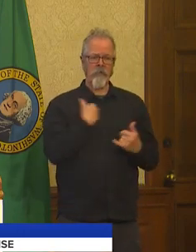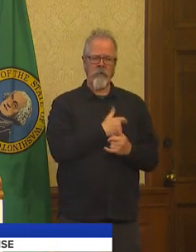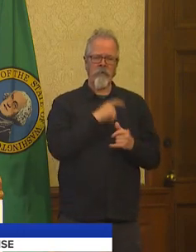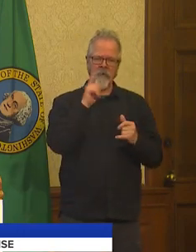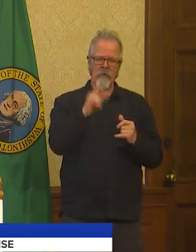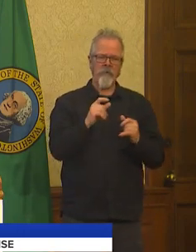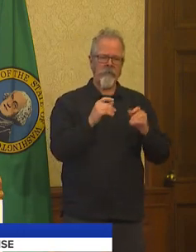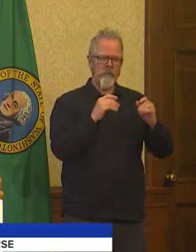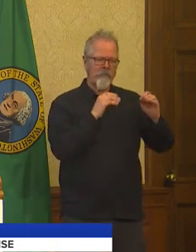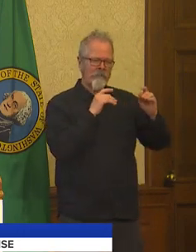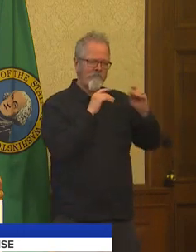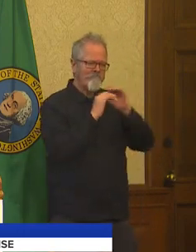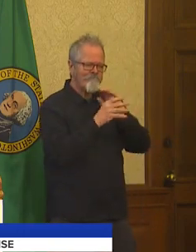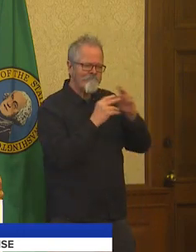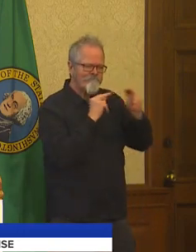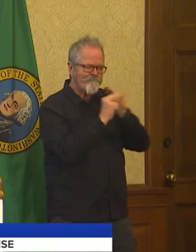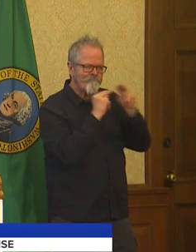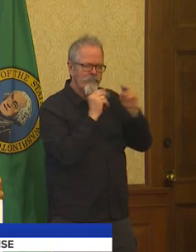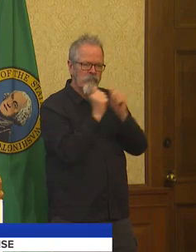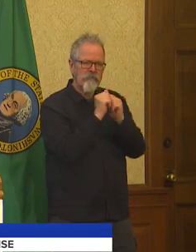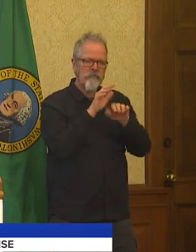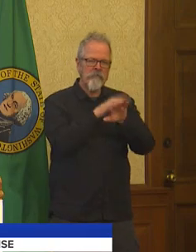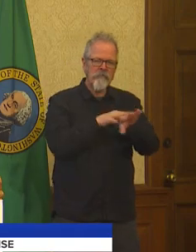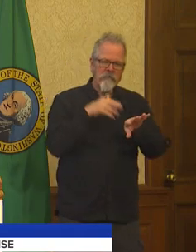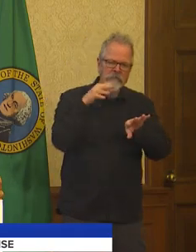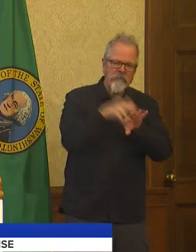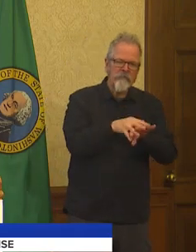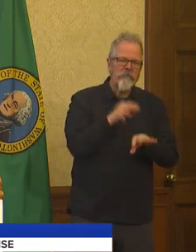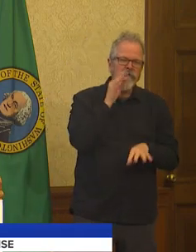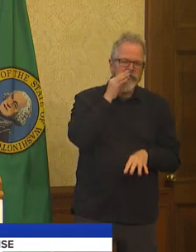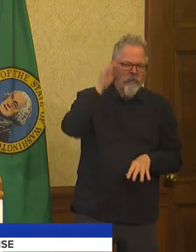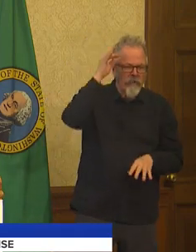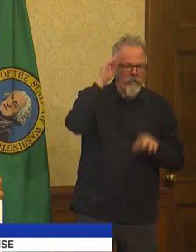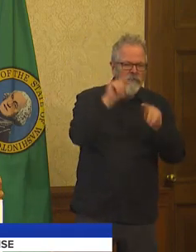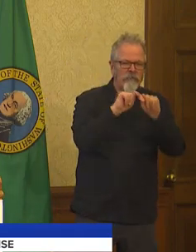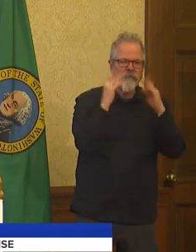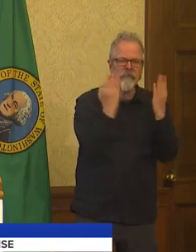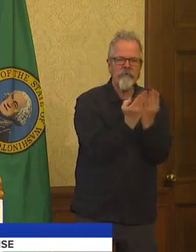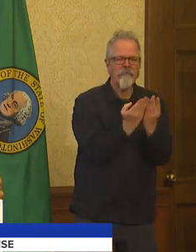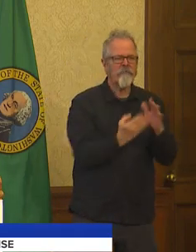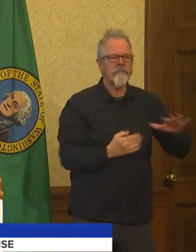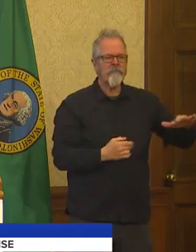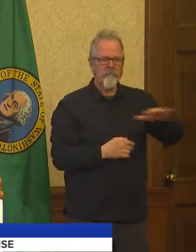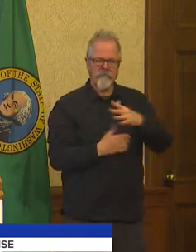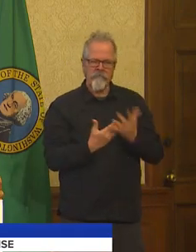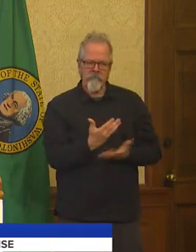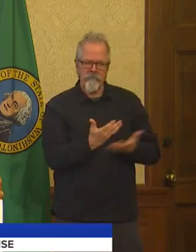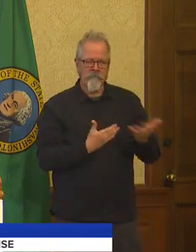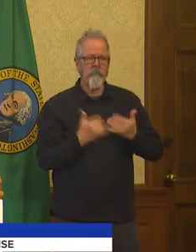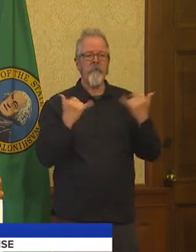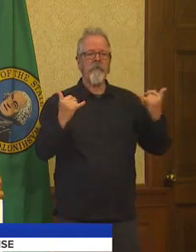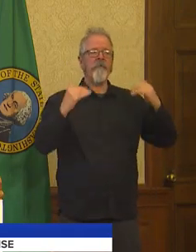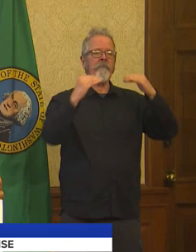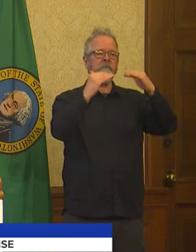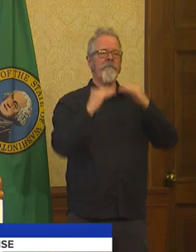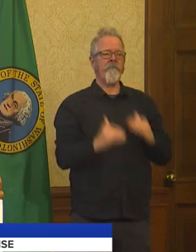the counties and the cities on that. They have expressed a concern about parking on roadways,